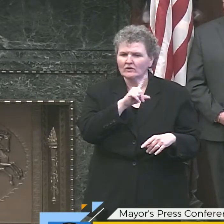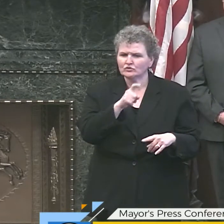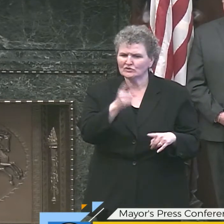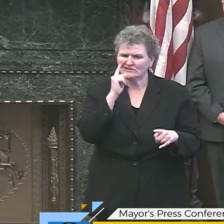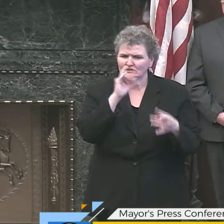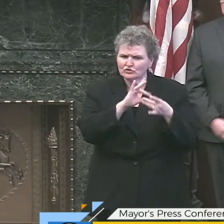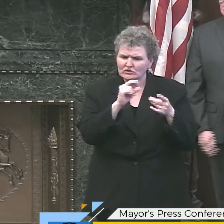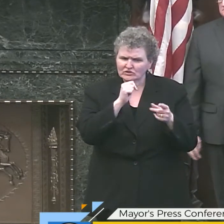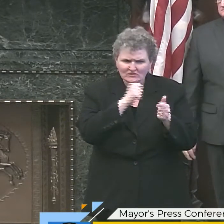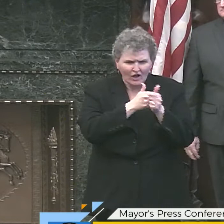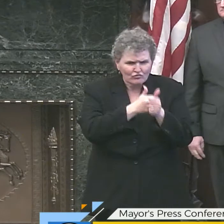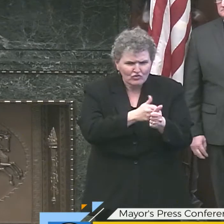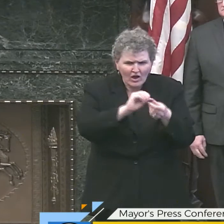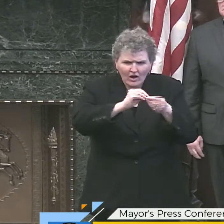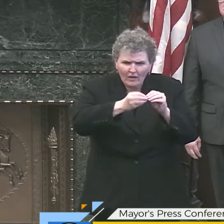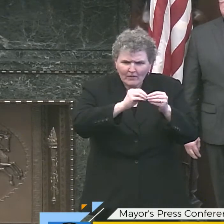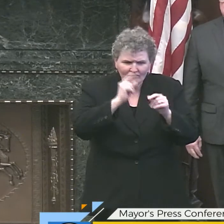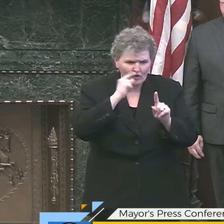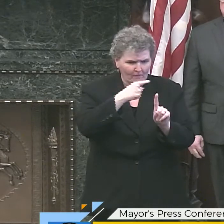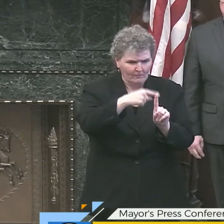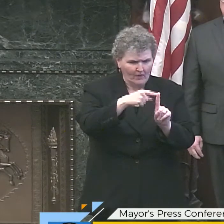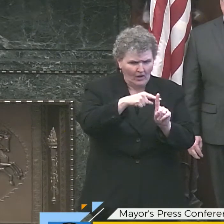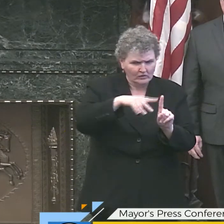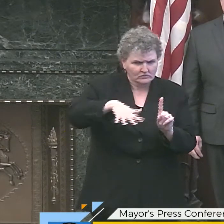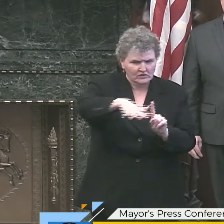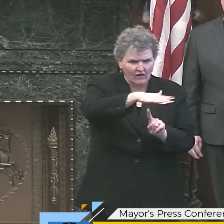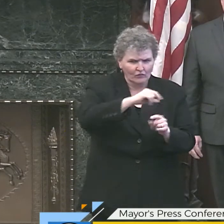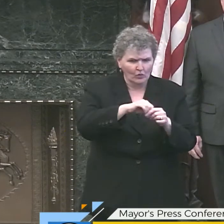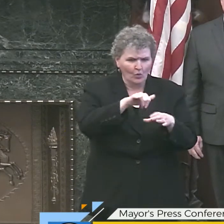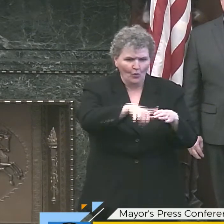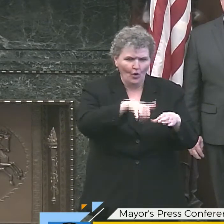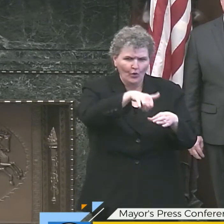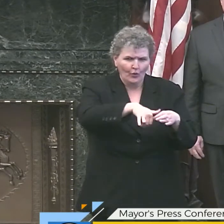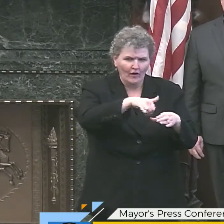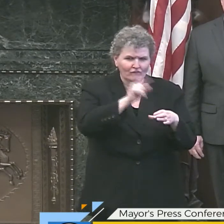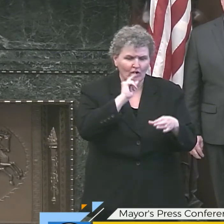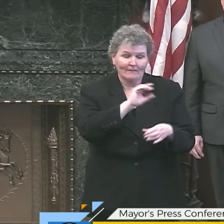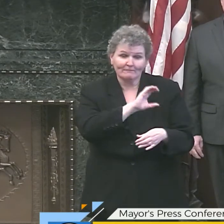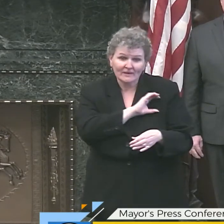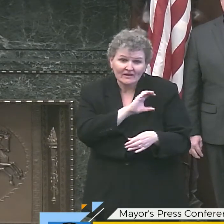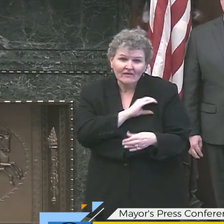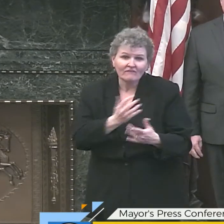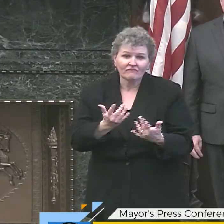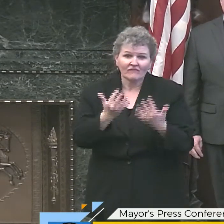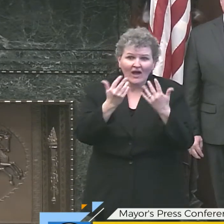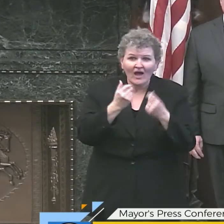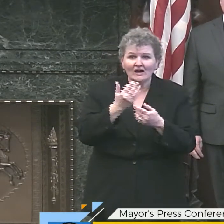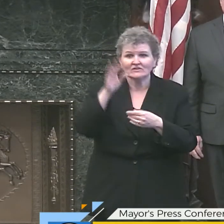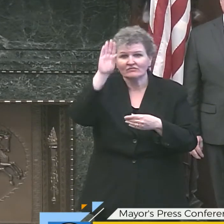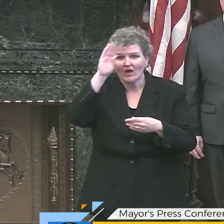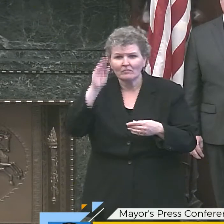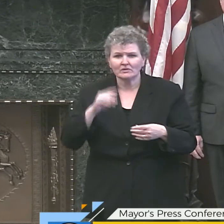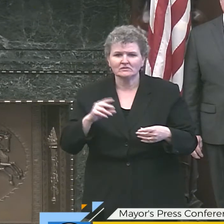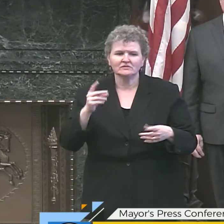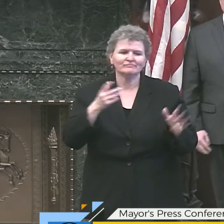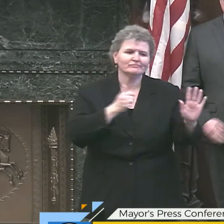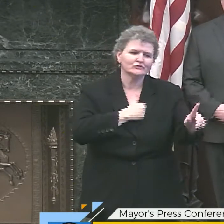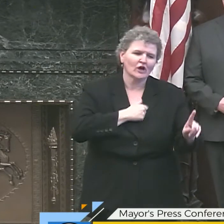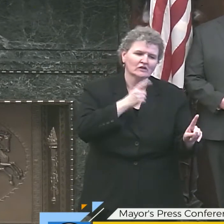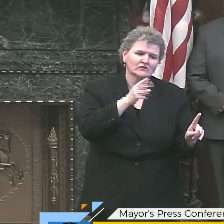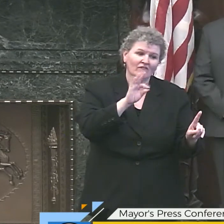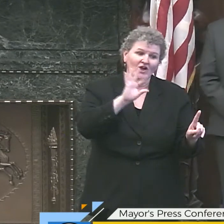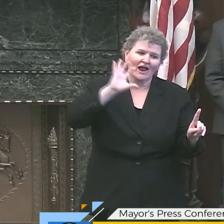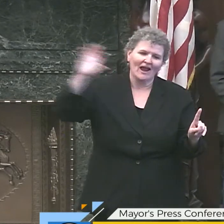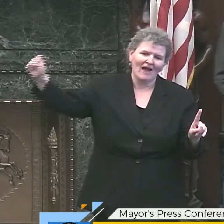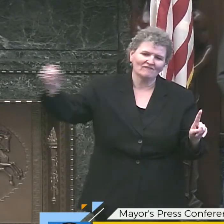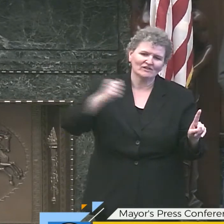the number of positive and quarantined first responders? So Dr. Farley has left. Again, we had indicated that